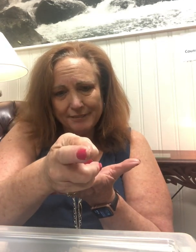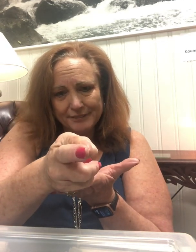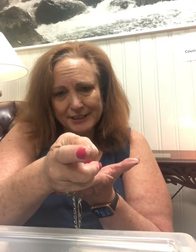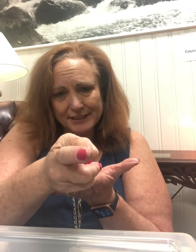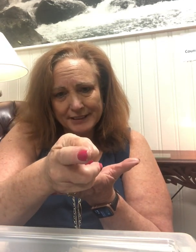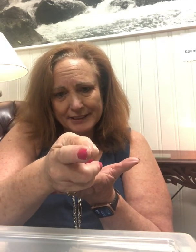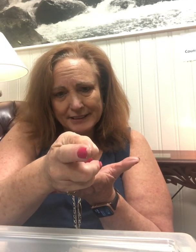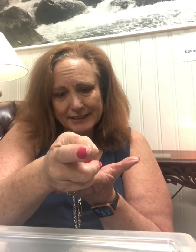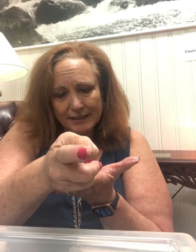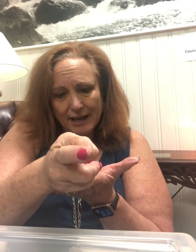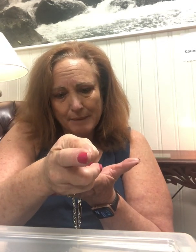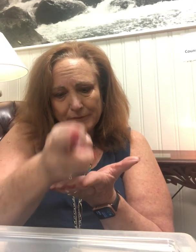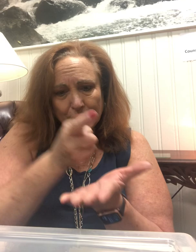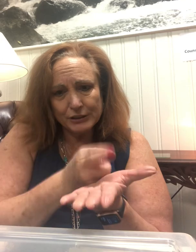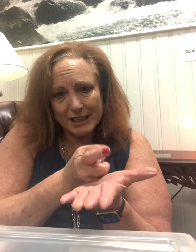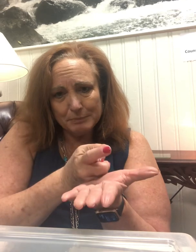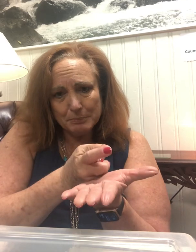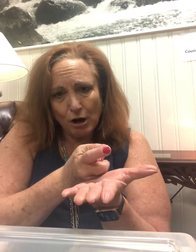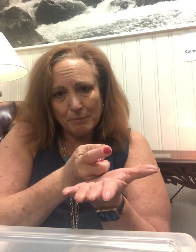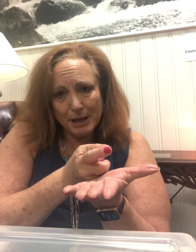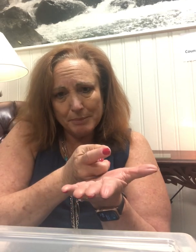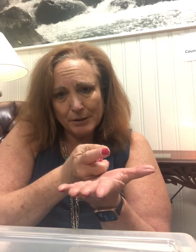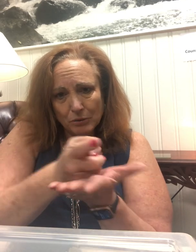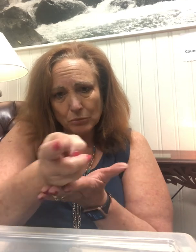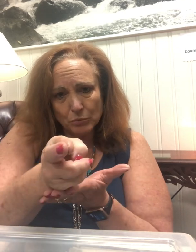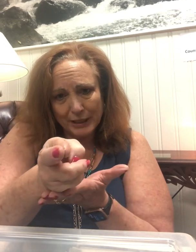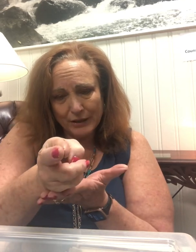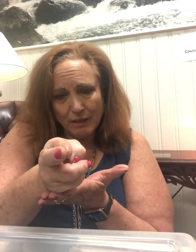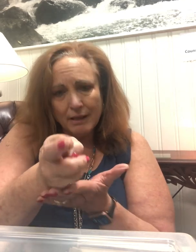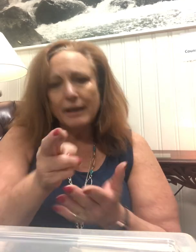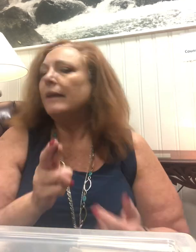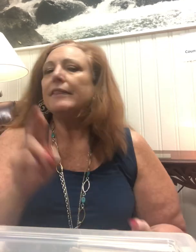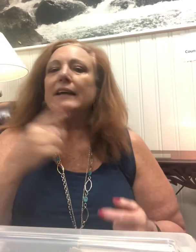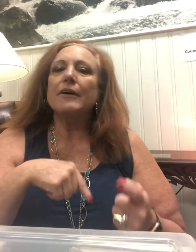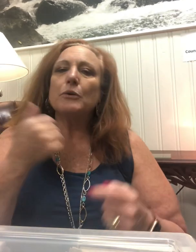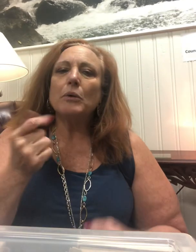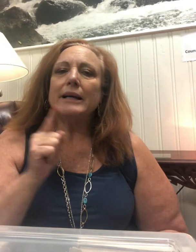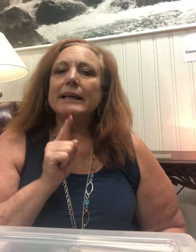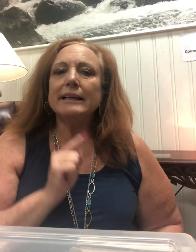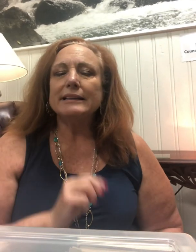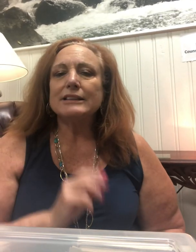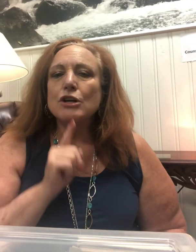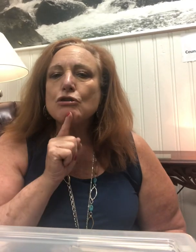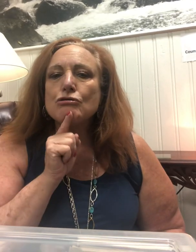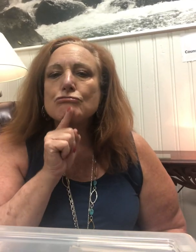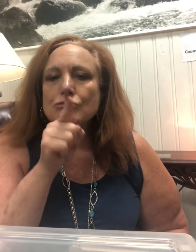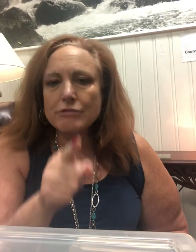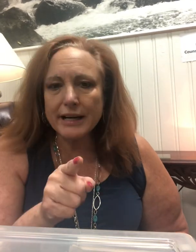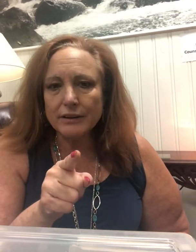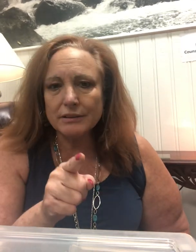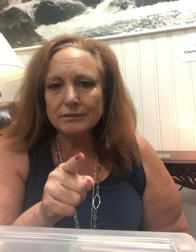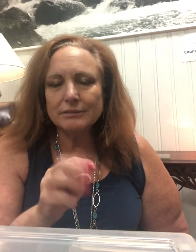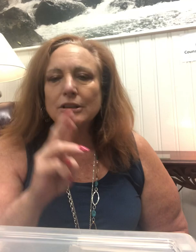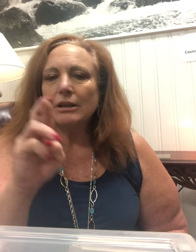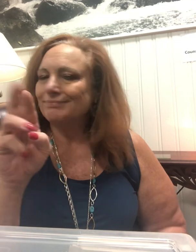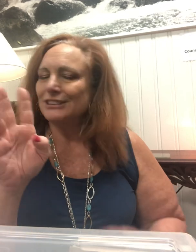left fingertips, palm up, real. The other one is real.